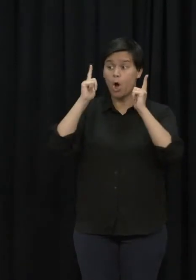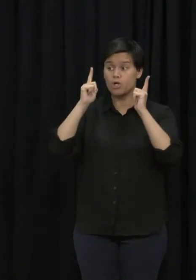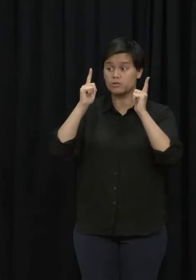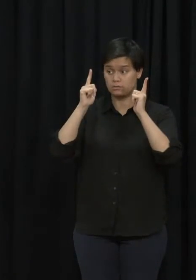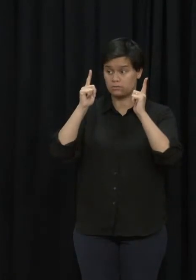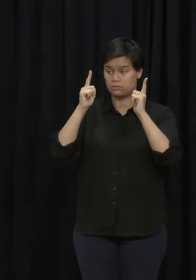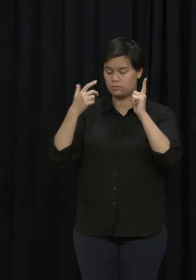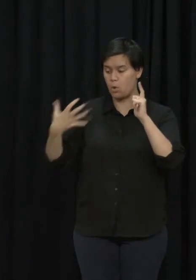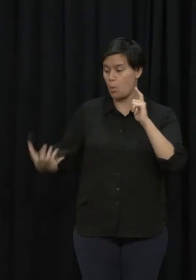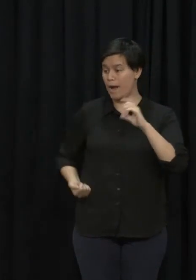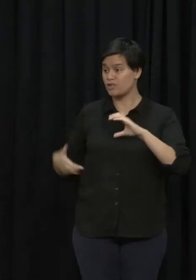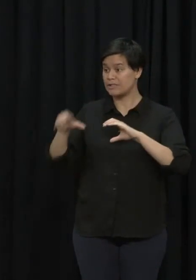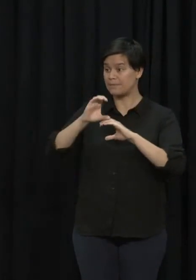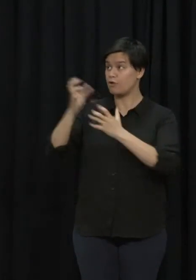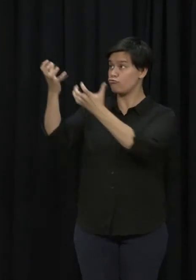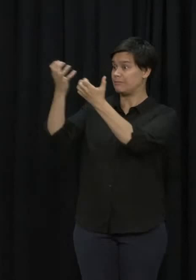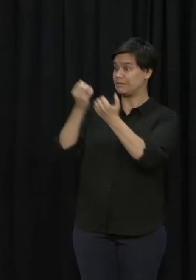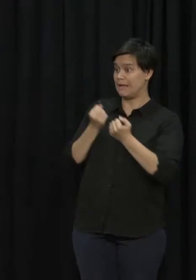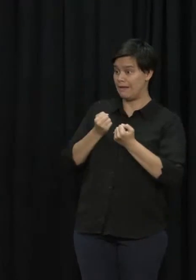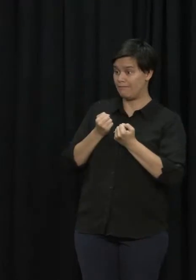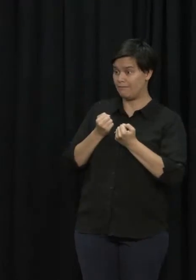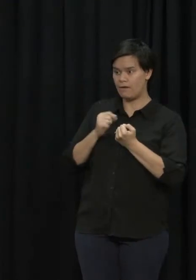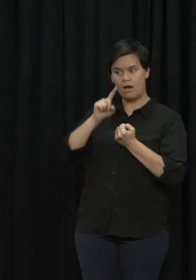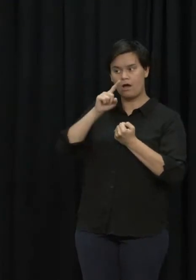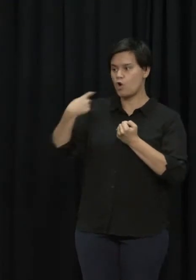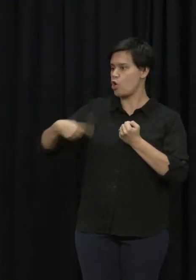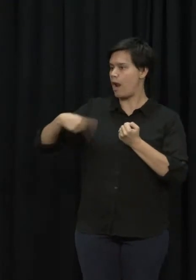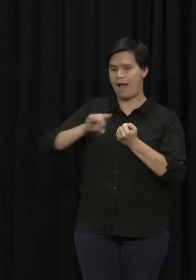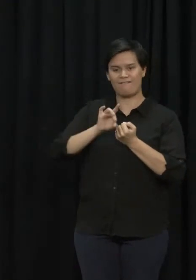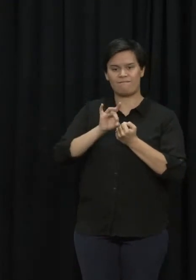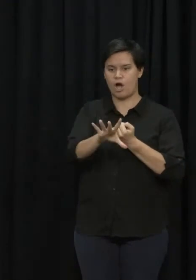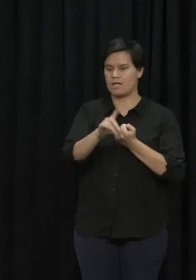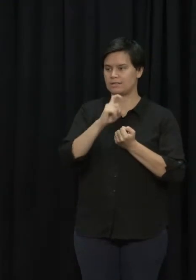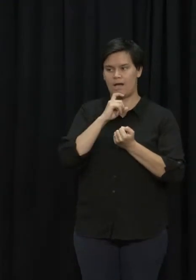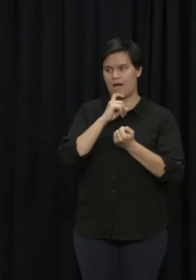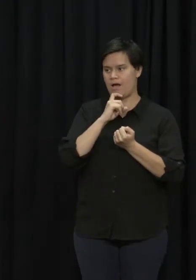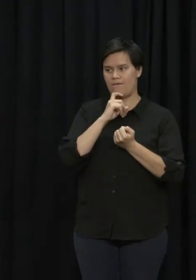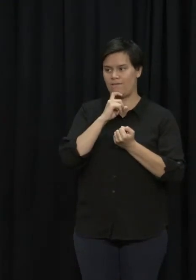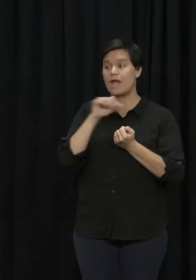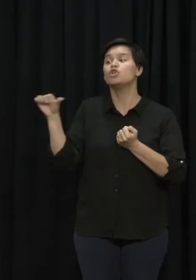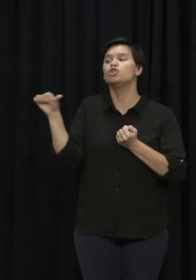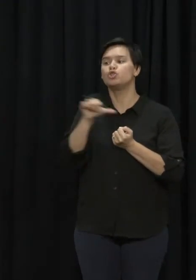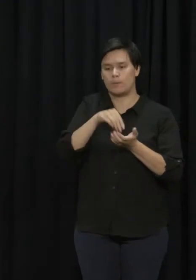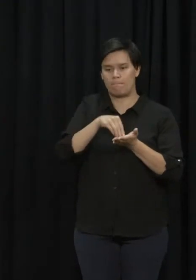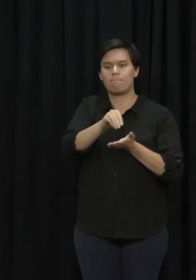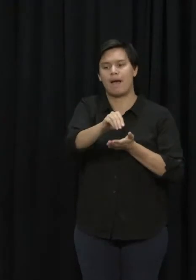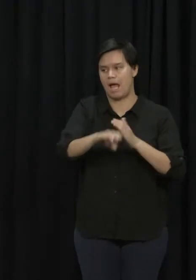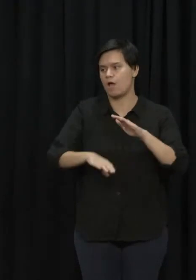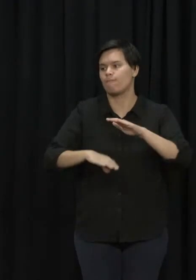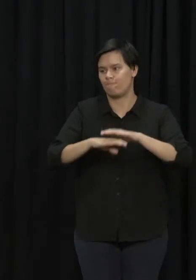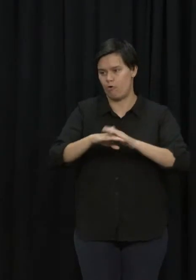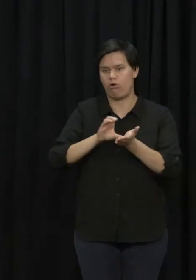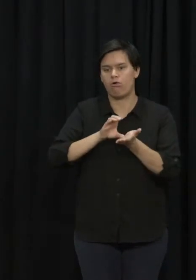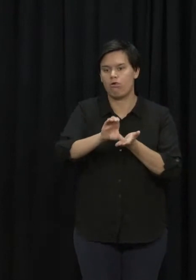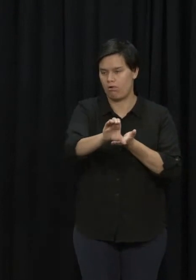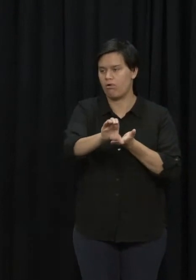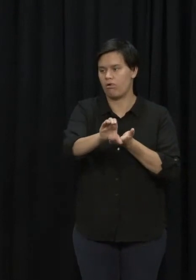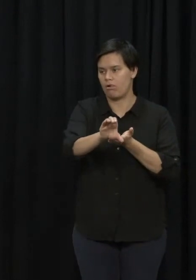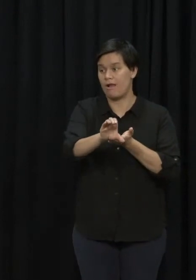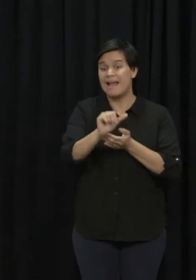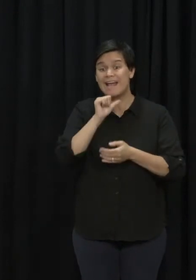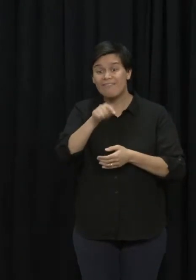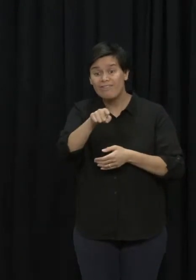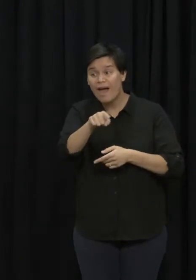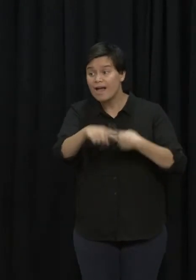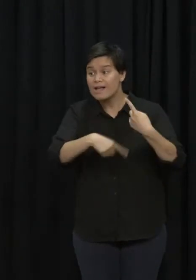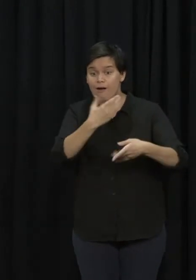that expectation that we want people to be paid at their full rate. Certainly, if they're working from home, absolutely should that be the case. Message